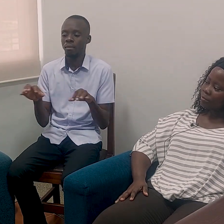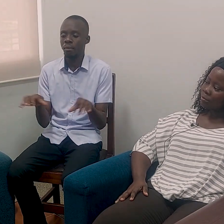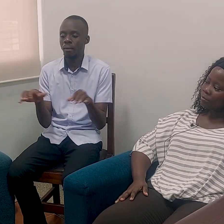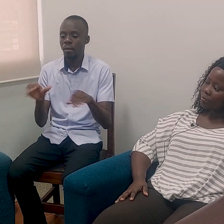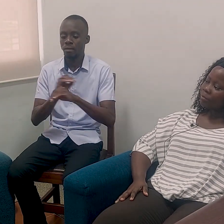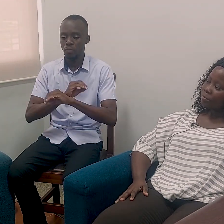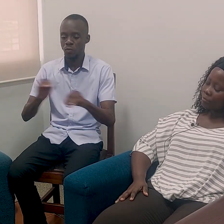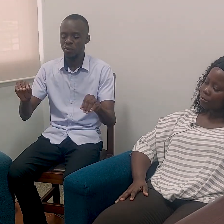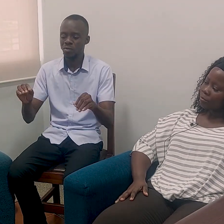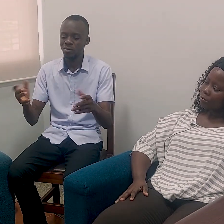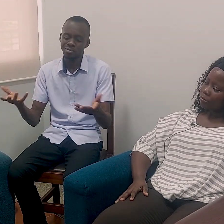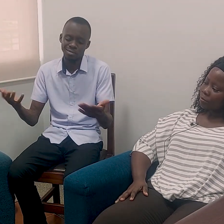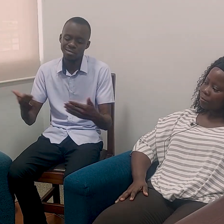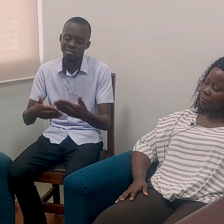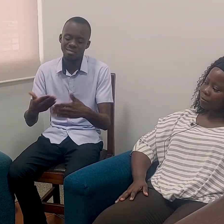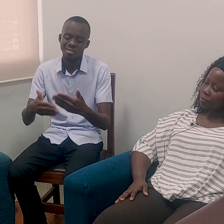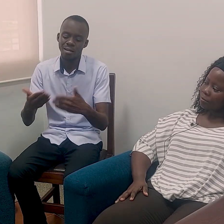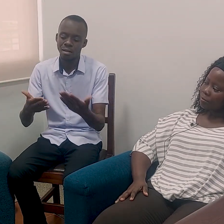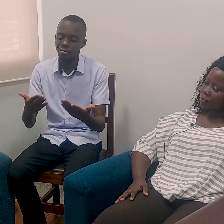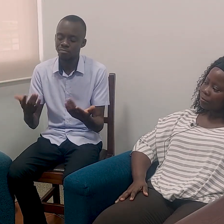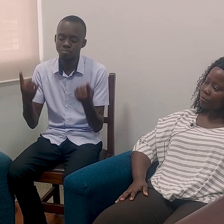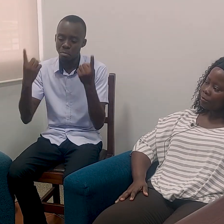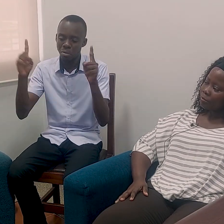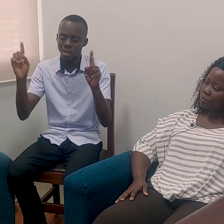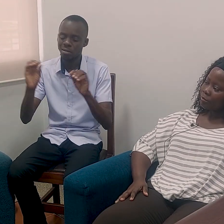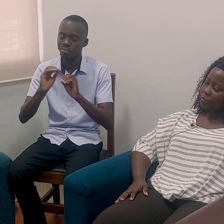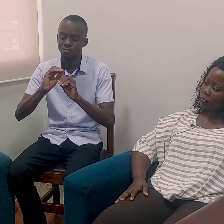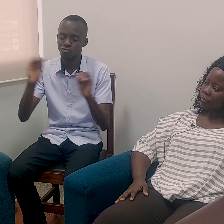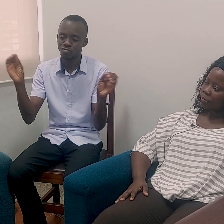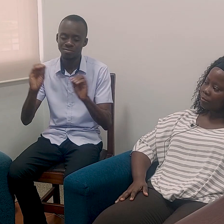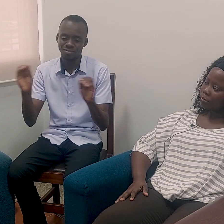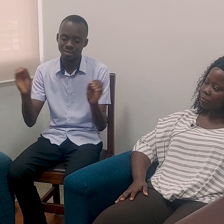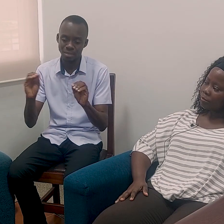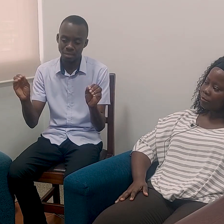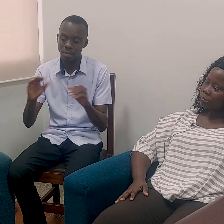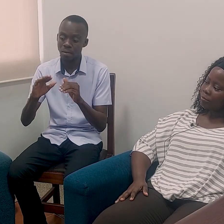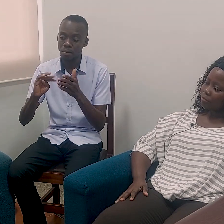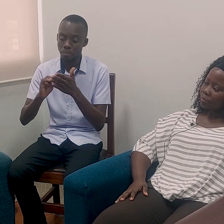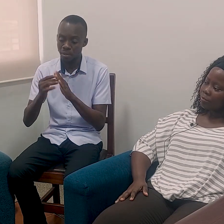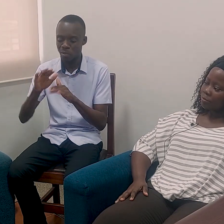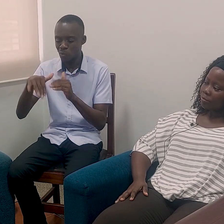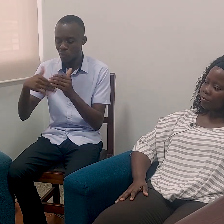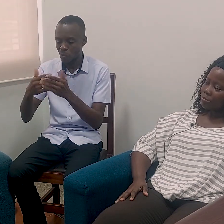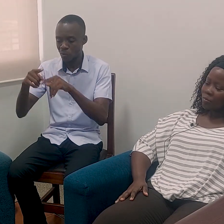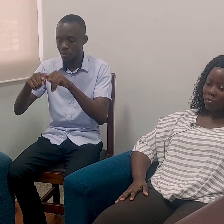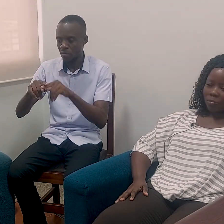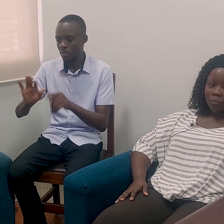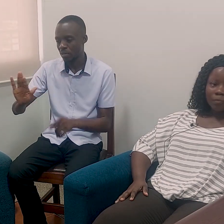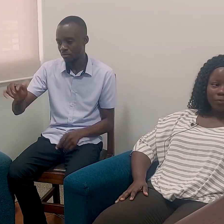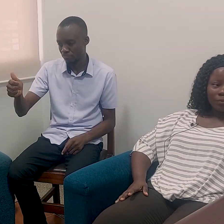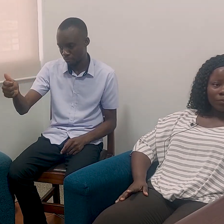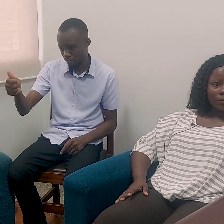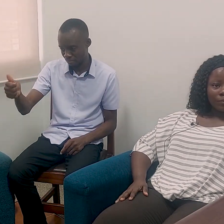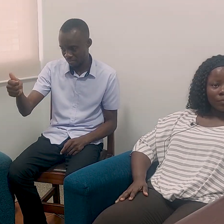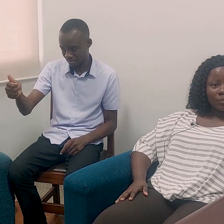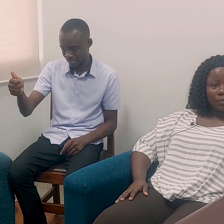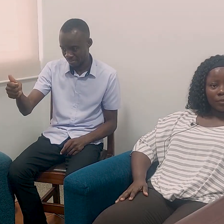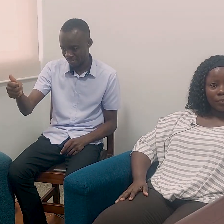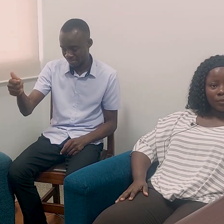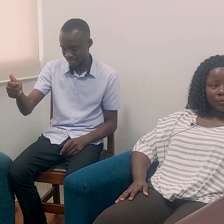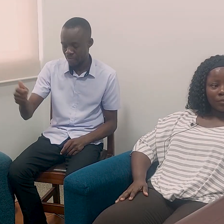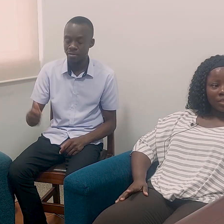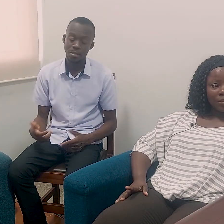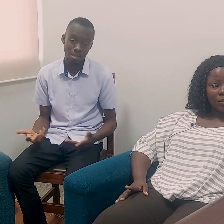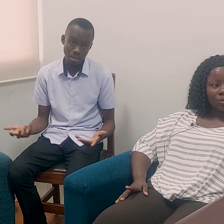in the work, nothing is going to happen. So at the end of the day, it all depends on you. Yeah, most of it, if anything, depends on